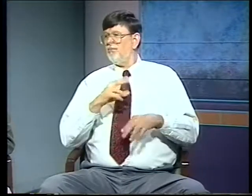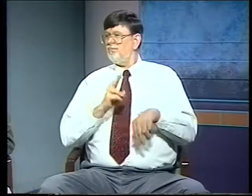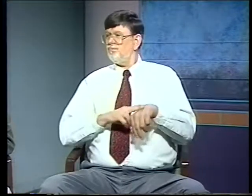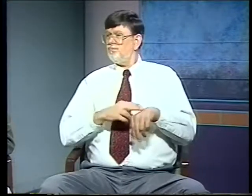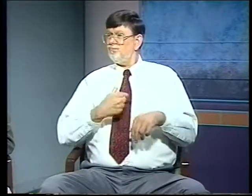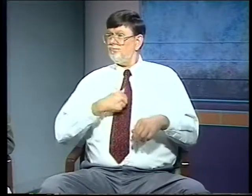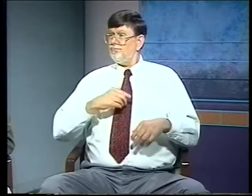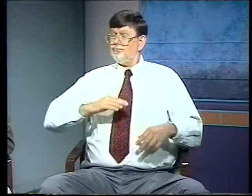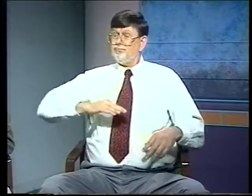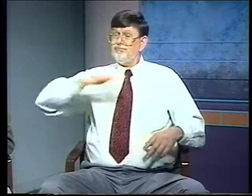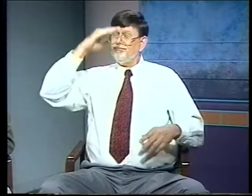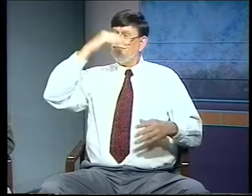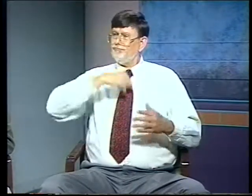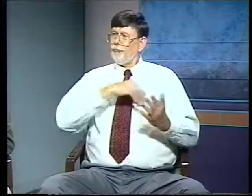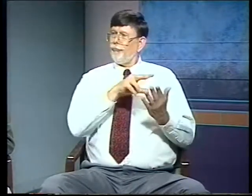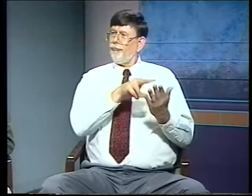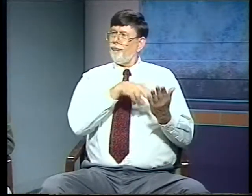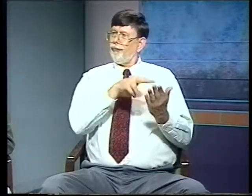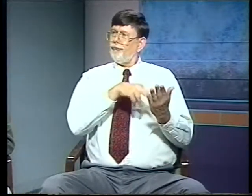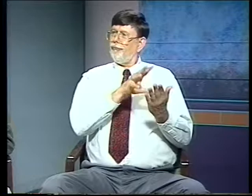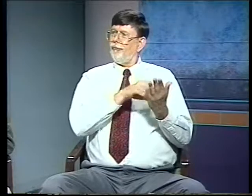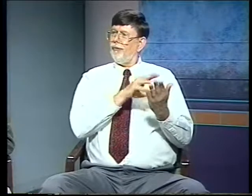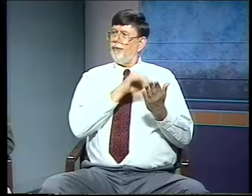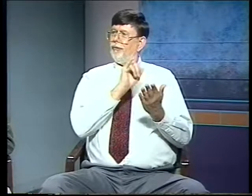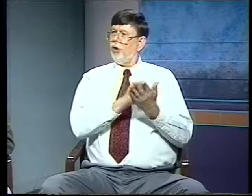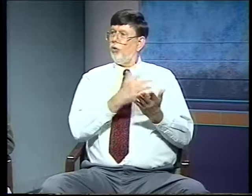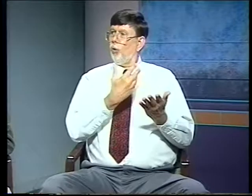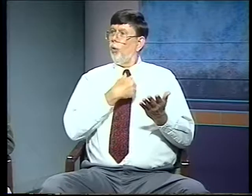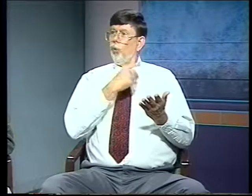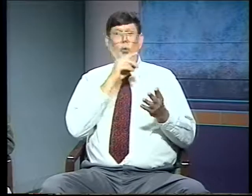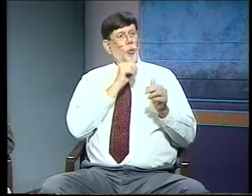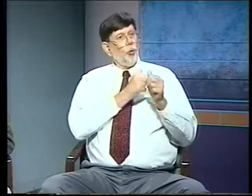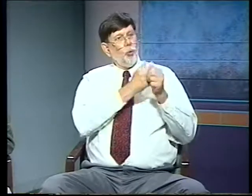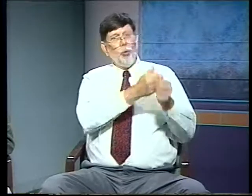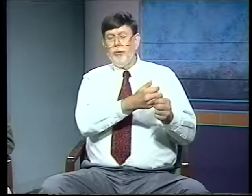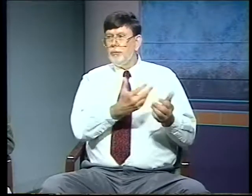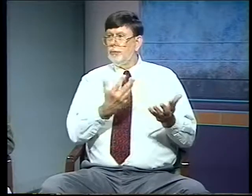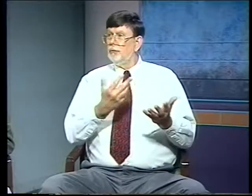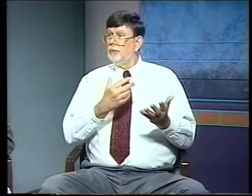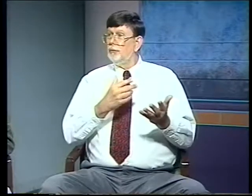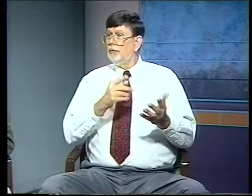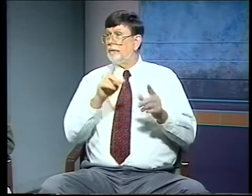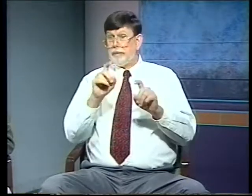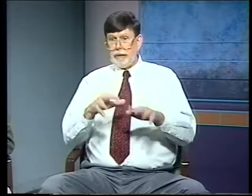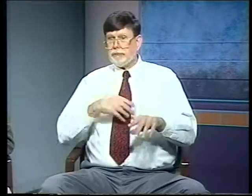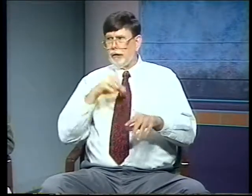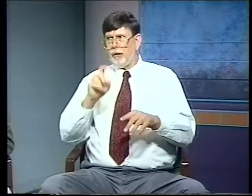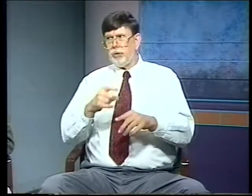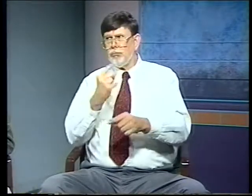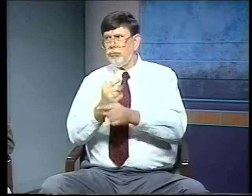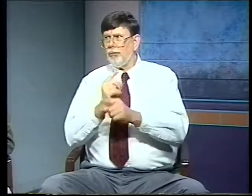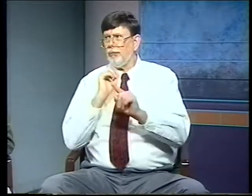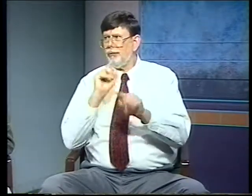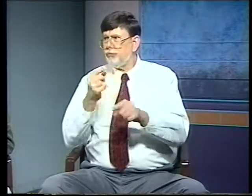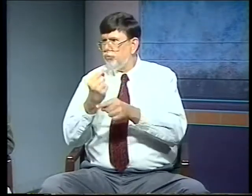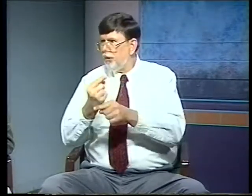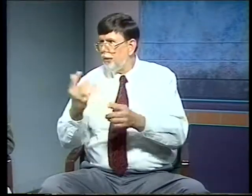facts. And of course, growing up, those are the books that I read. And of course, I had to